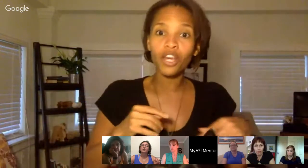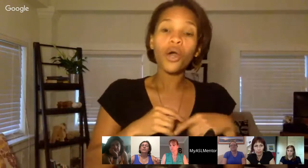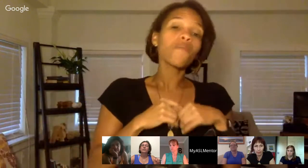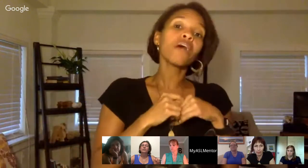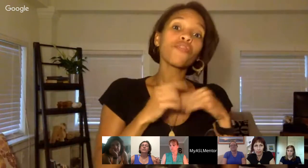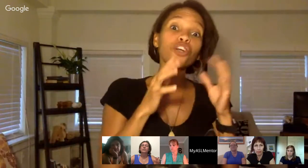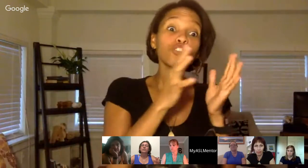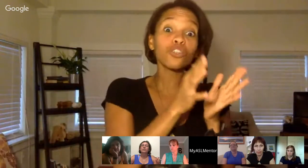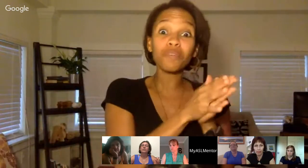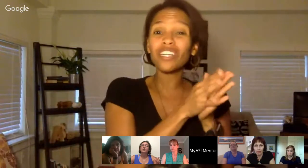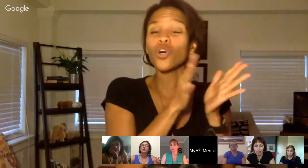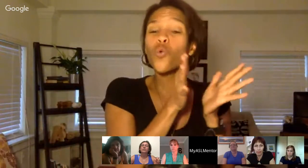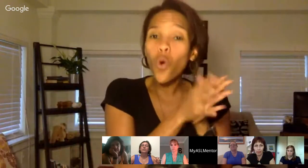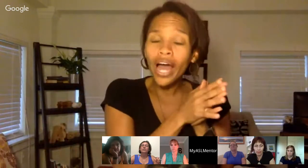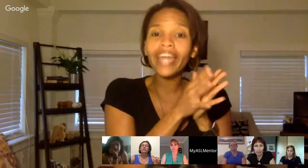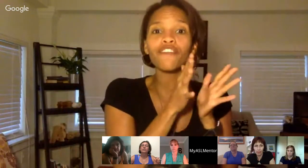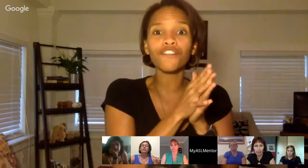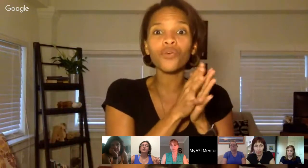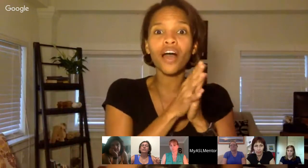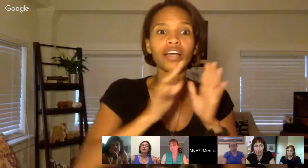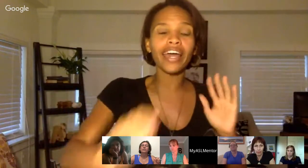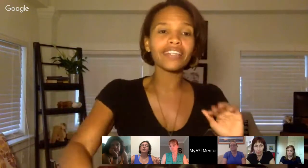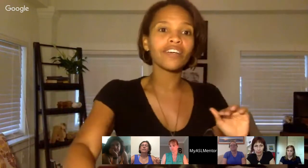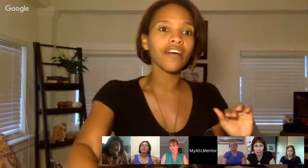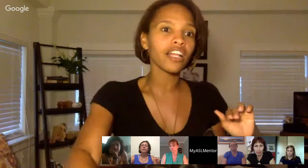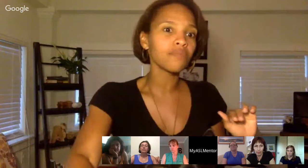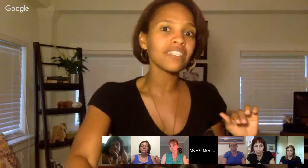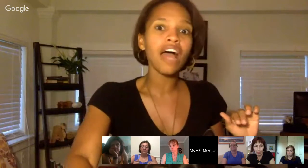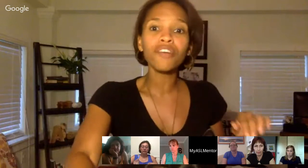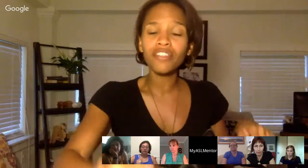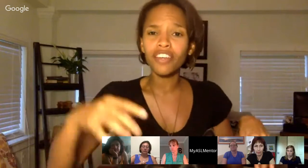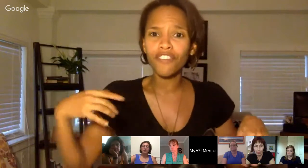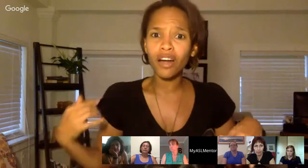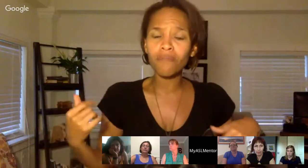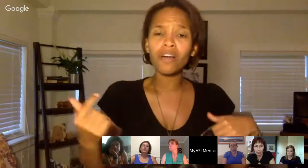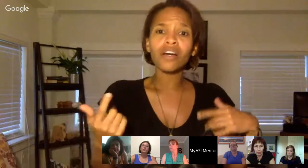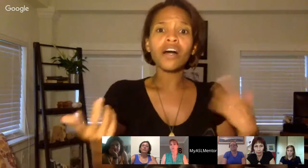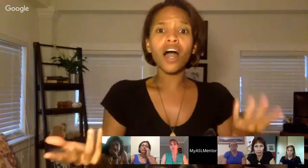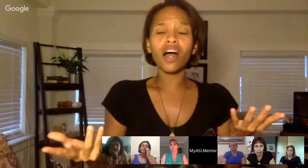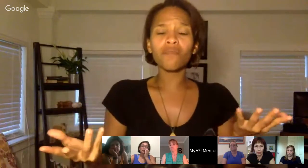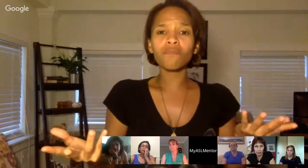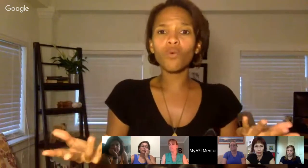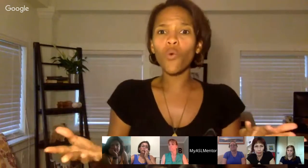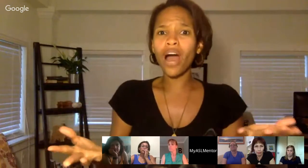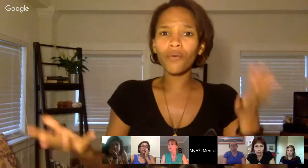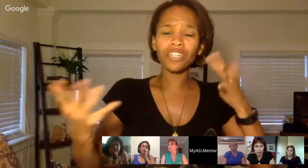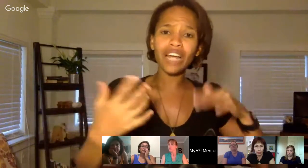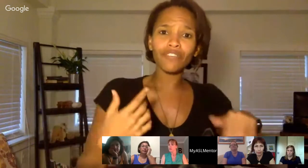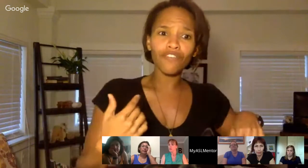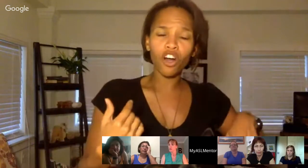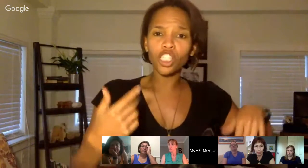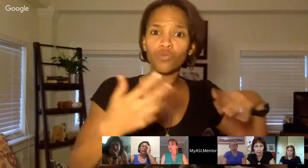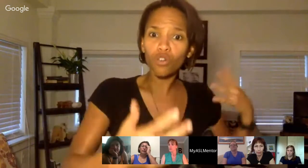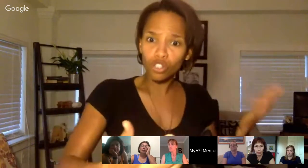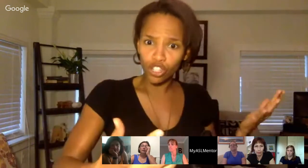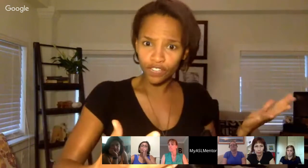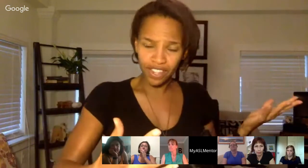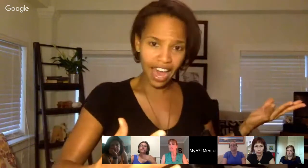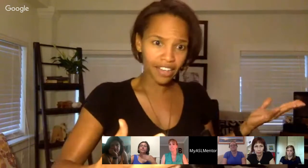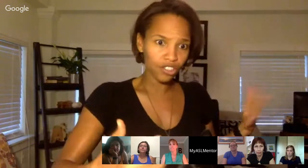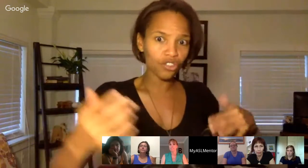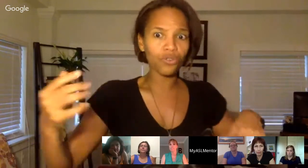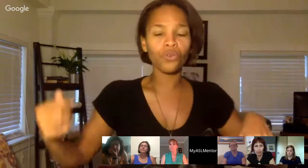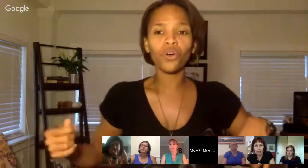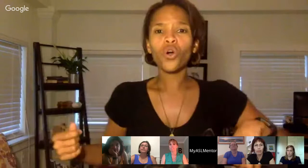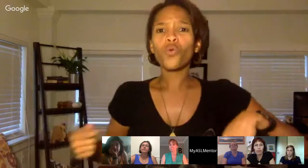fine, but there should be quite a few ASL elements, everything from wow, I would never have thought to role shift